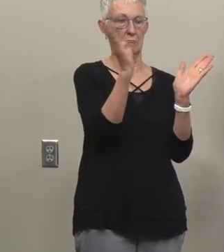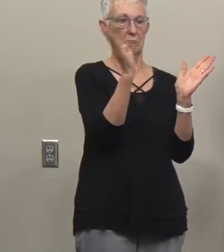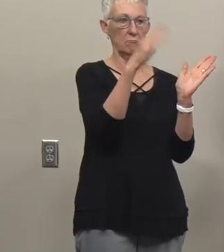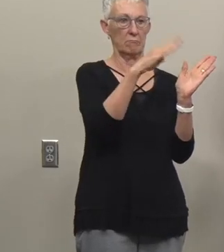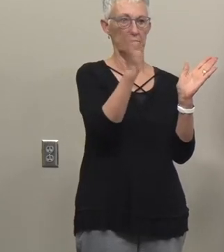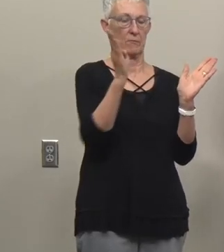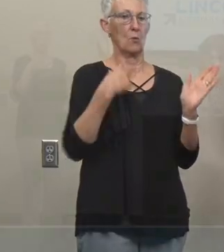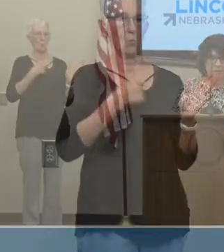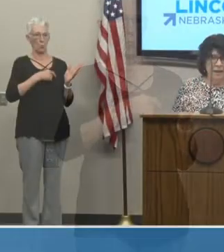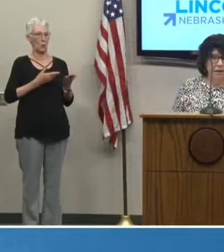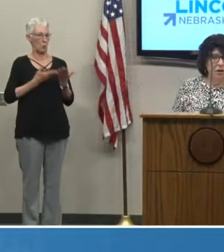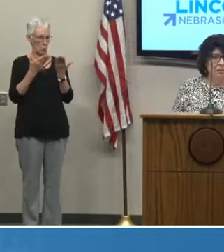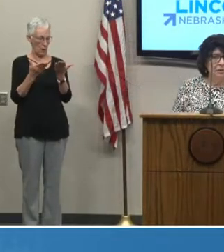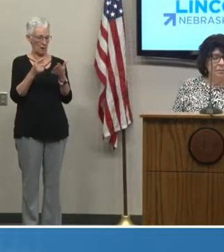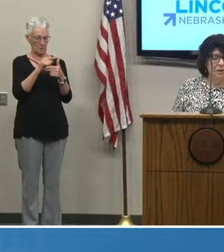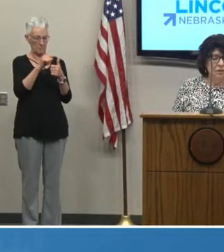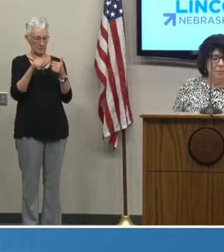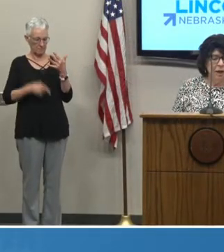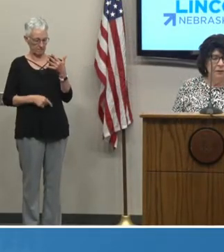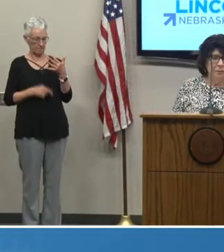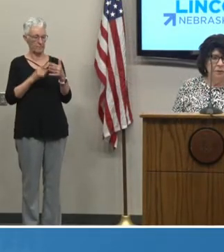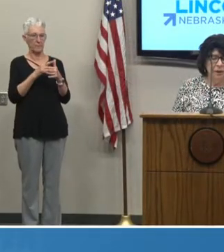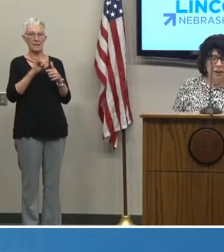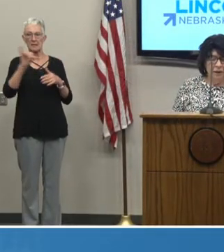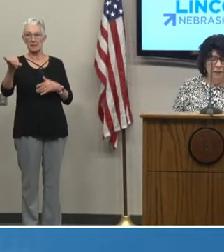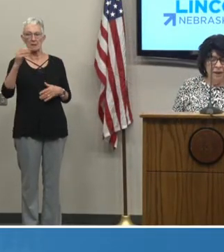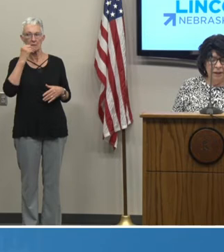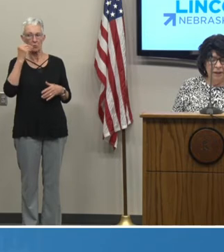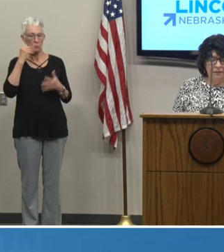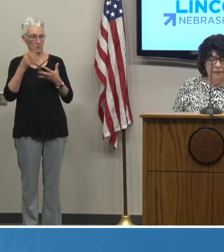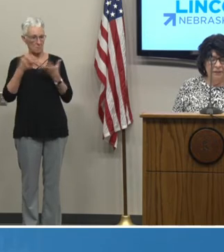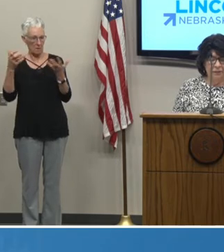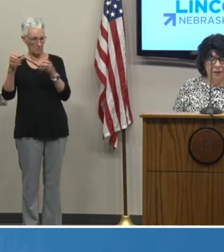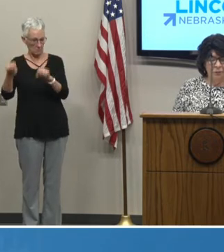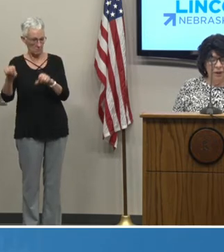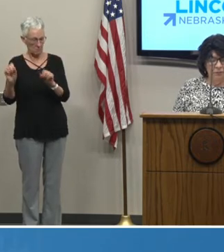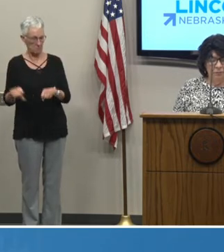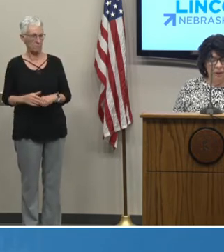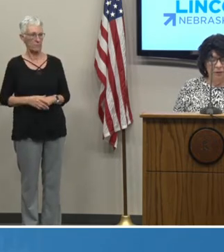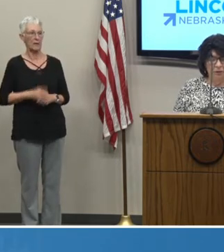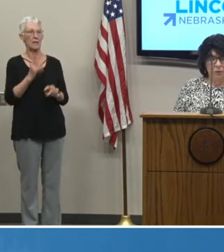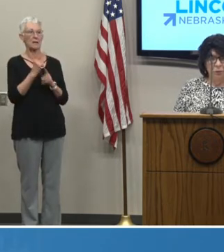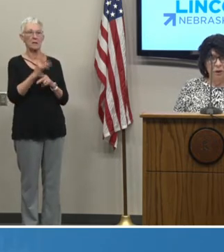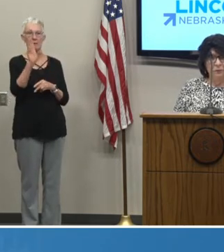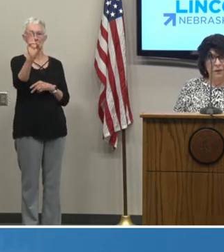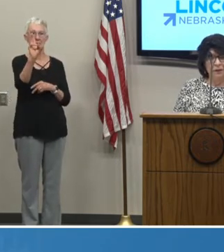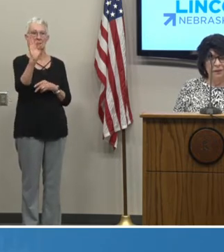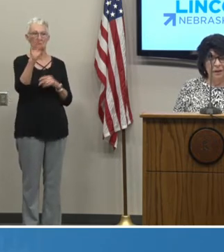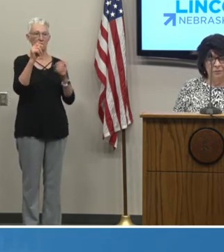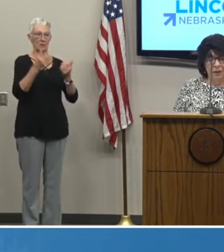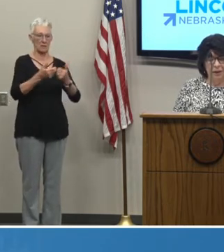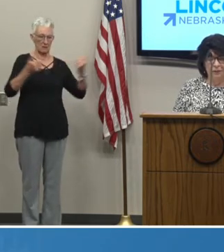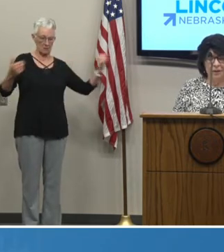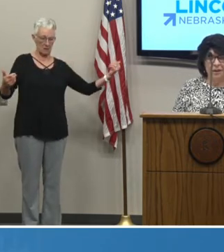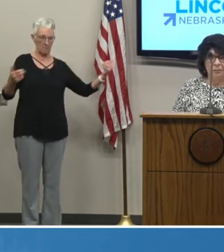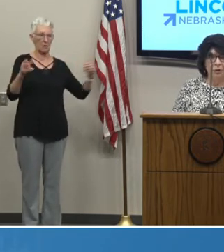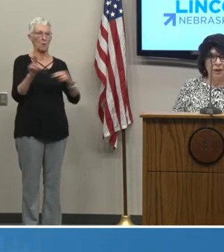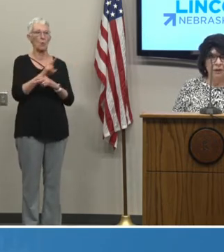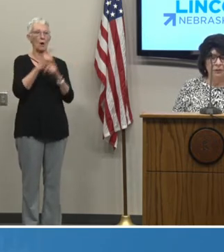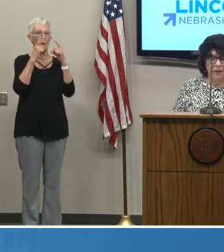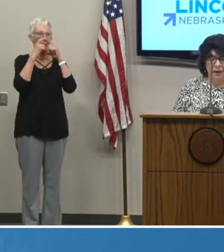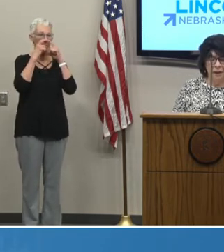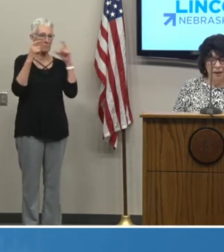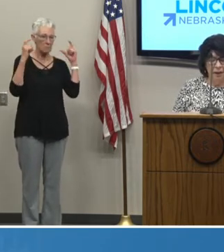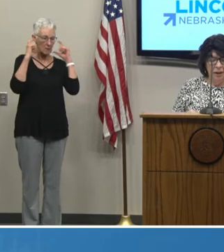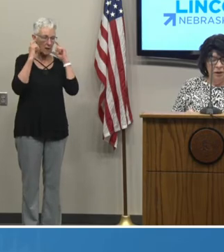following recommendation. Stay at home as much as possible. Stay at least 6 feet away from others. Wear a face covering every time